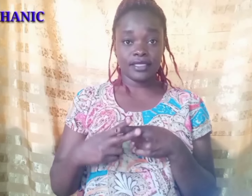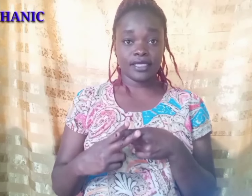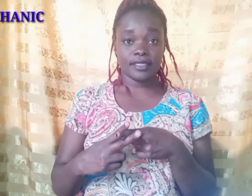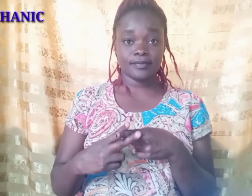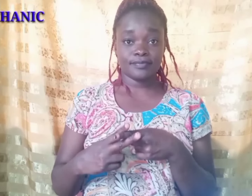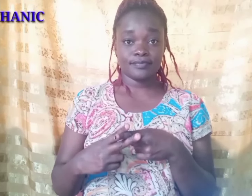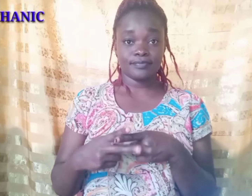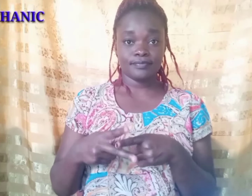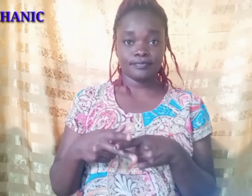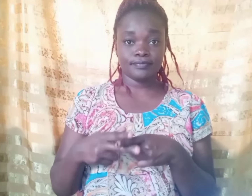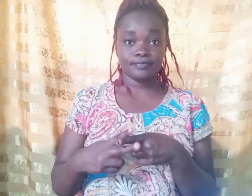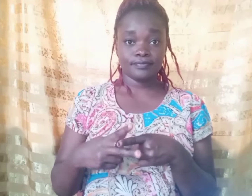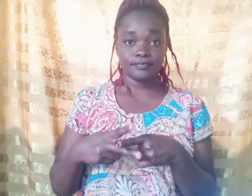Mechanic.